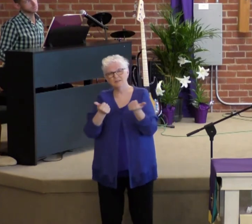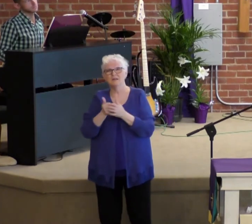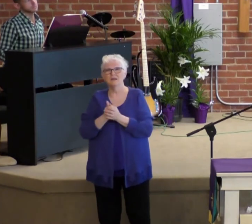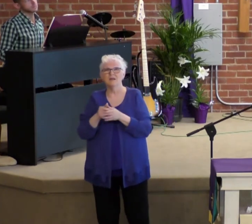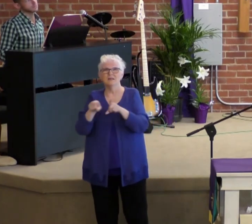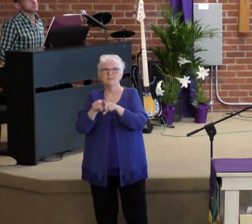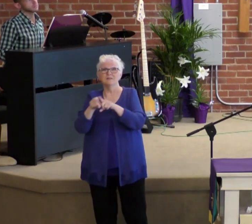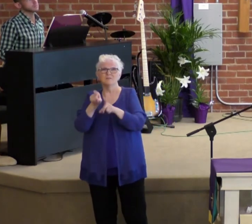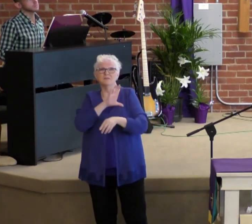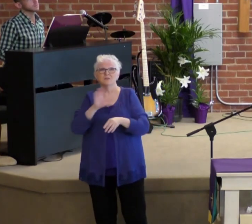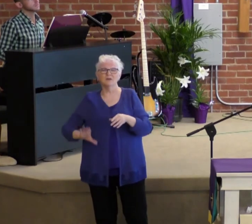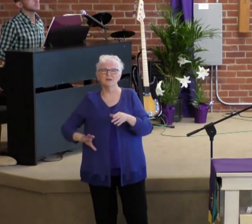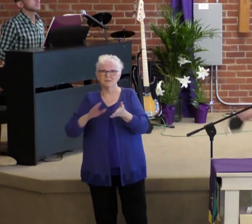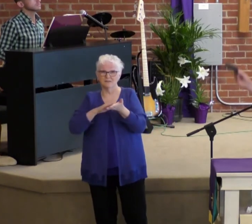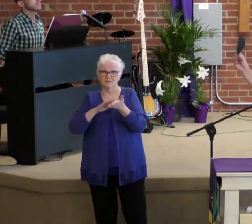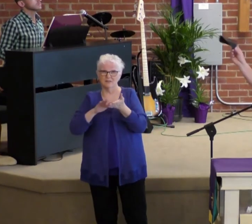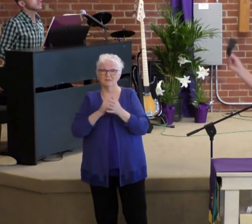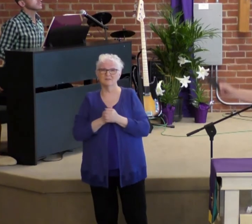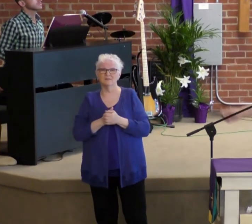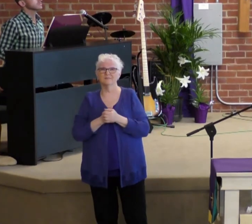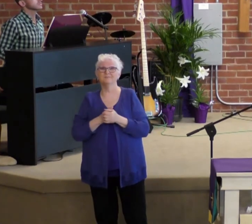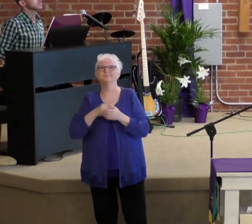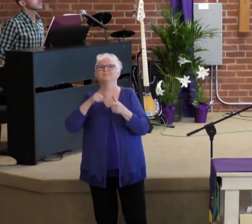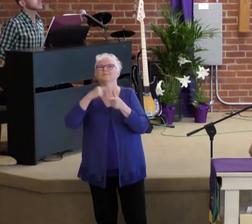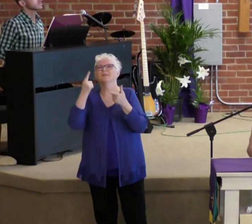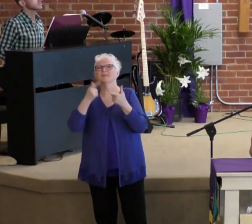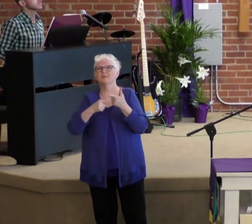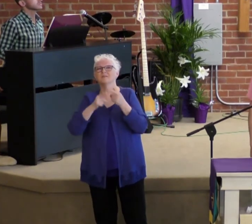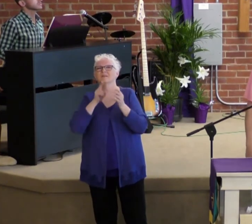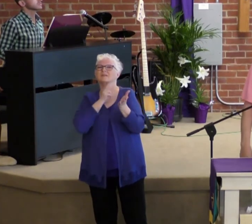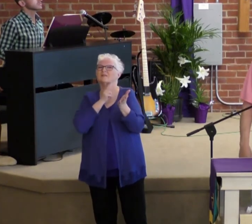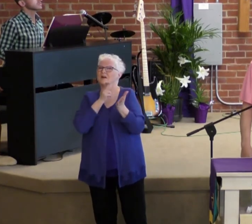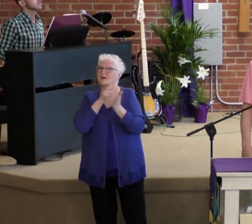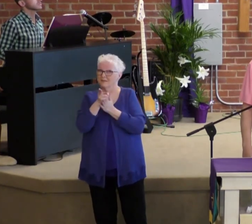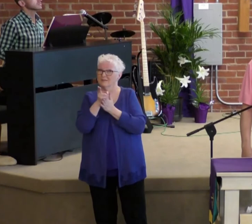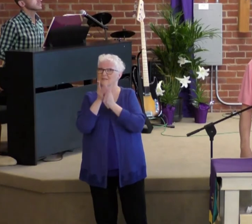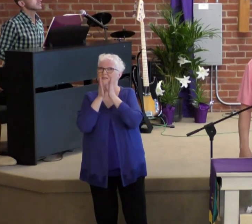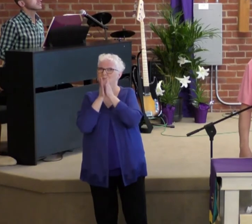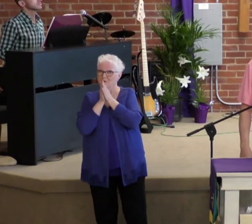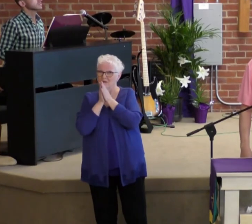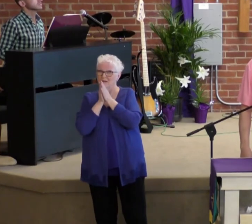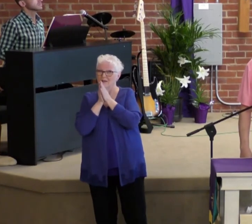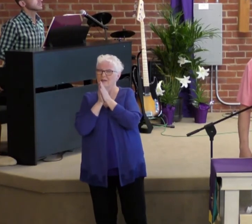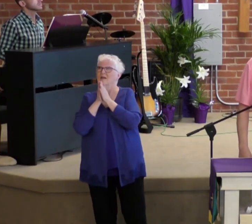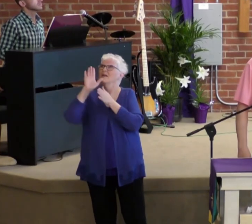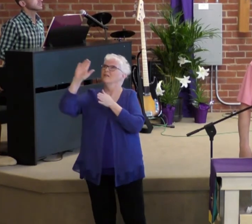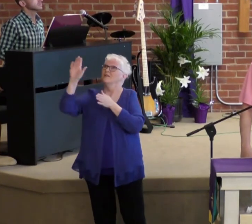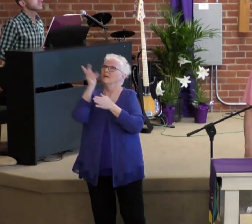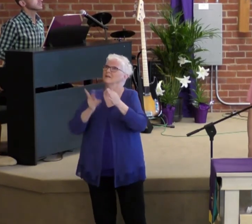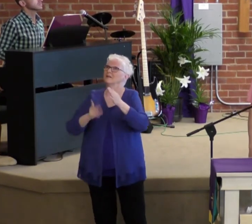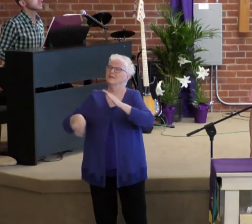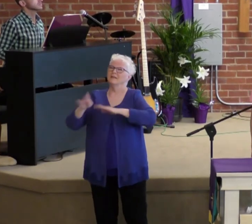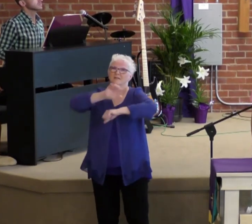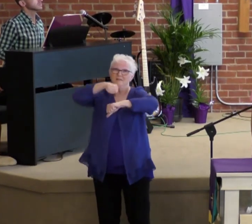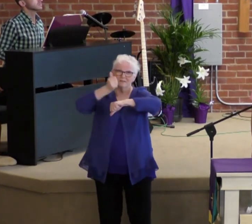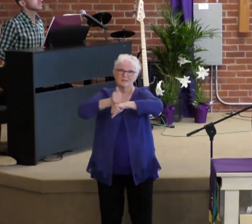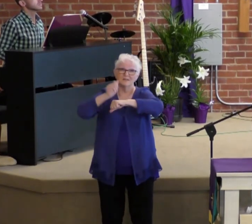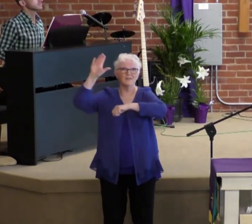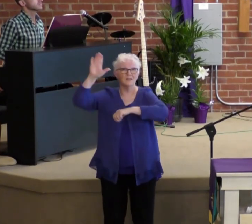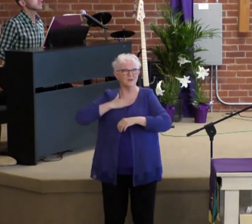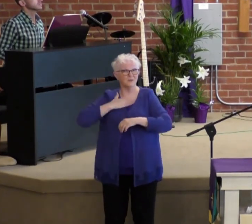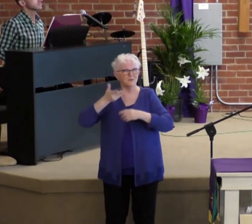as Christ forgives, then we can honestly pray, "Lord, thy kingdom come, thy will be